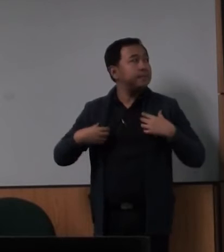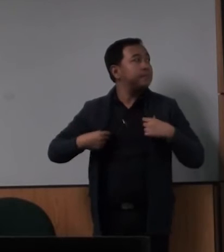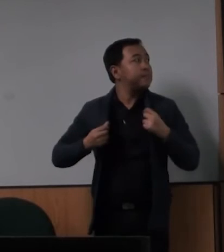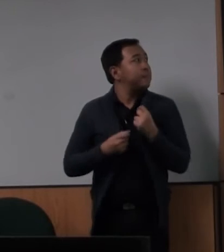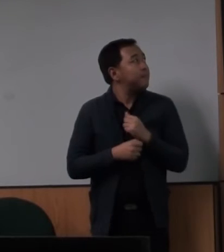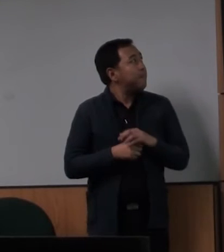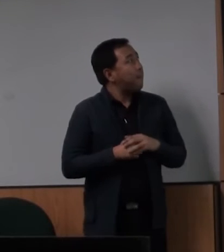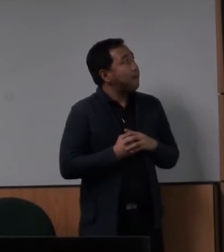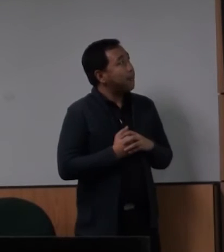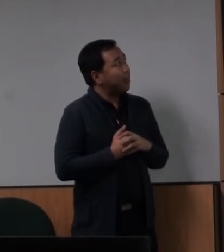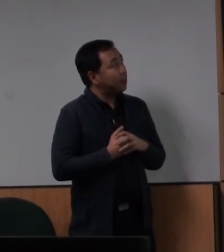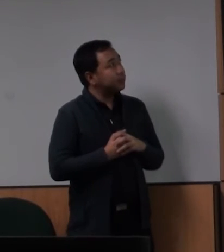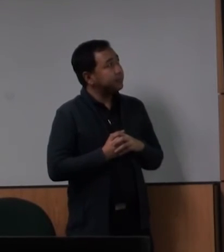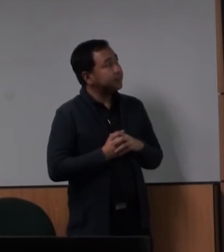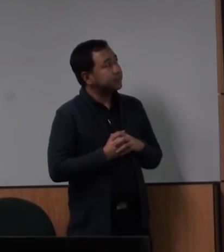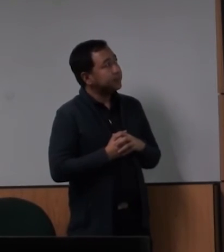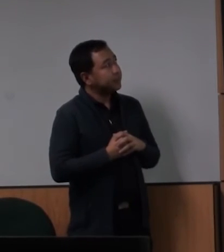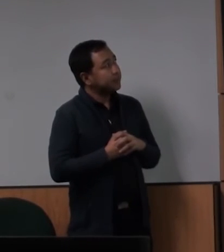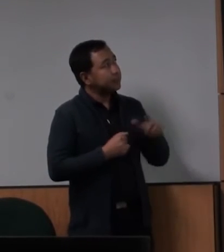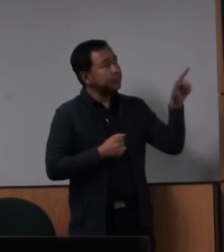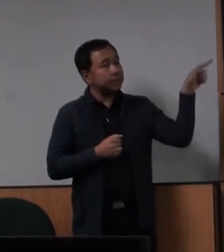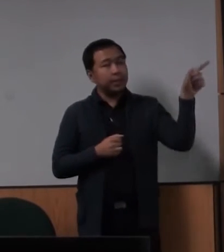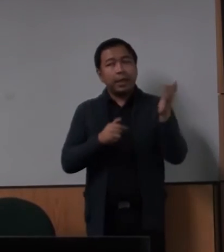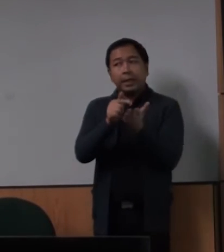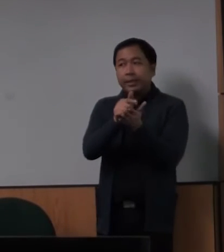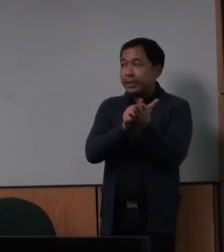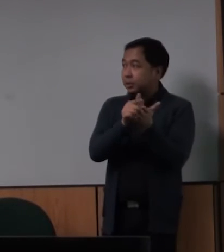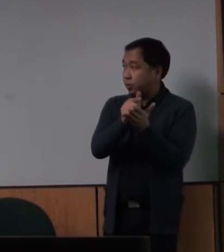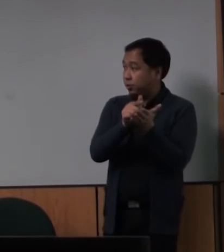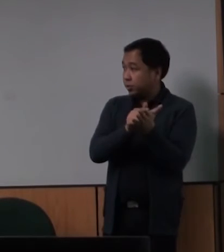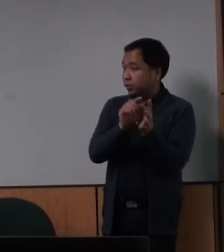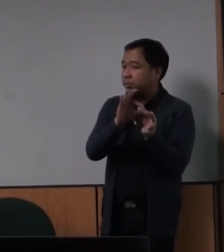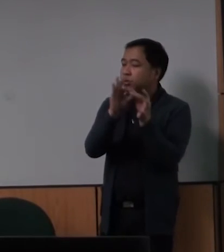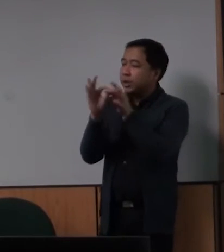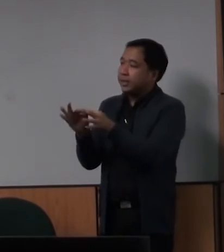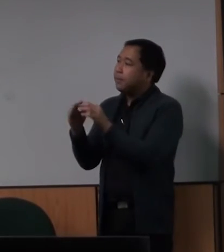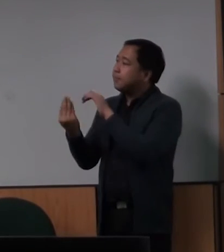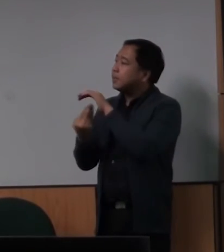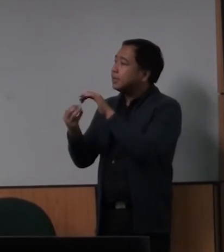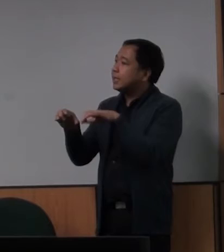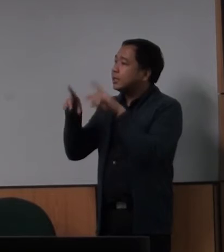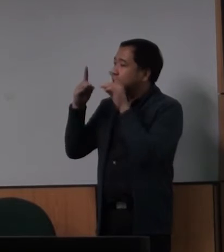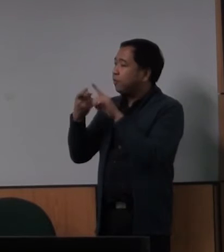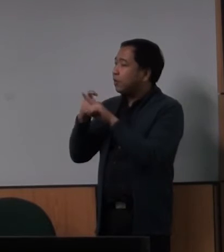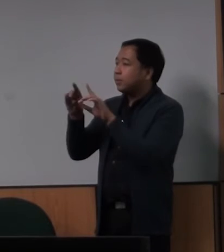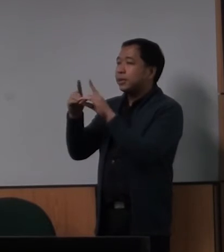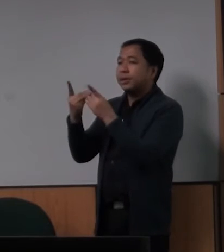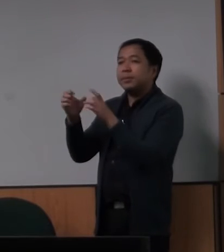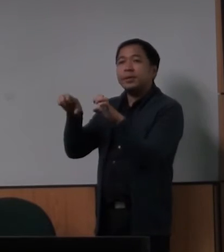And then all the topics are based on the basic education curriculum of the DepEd for grade 1